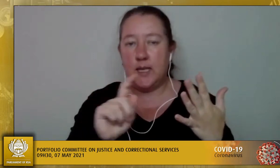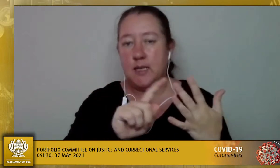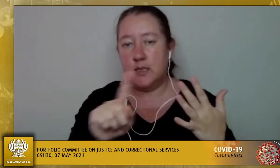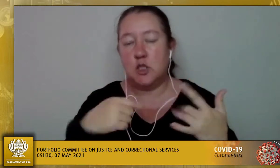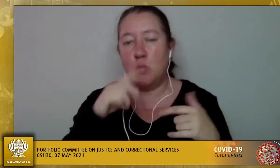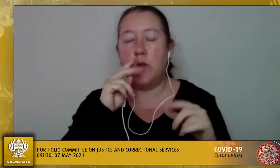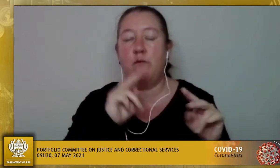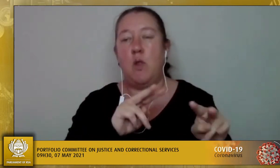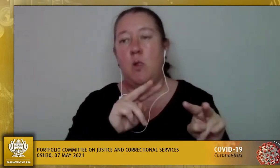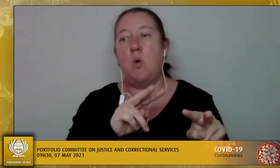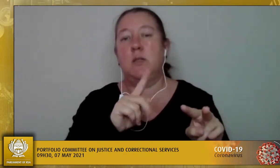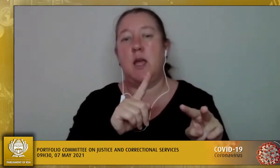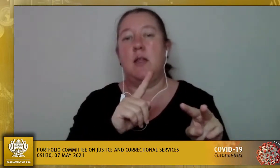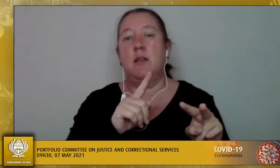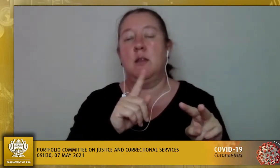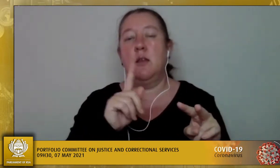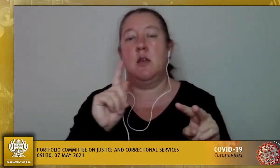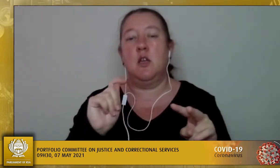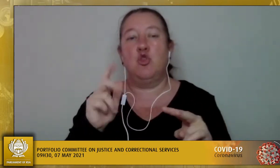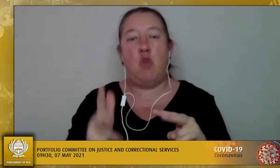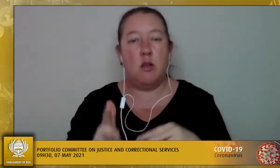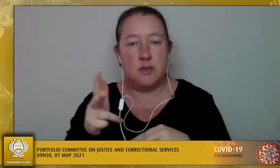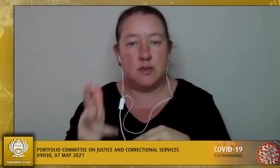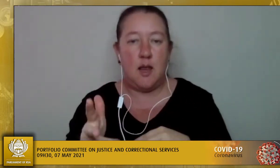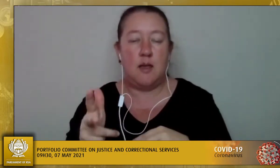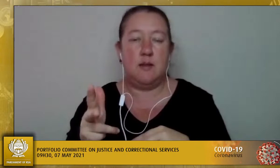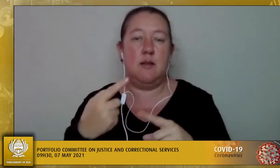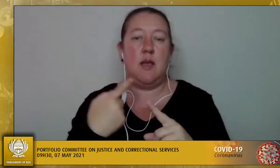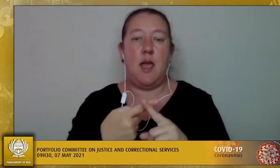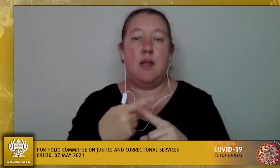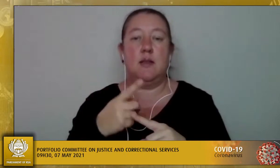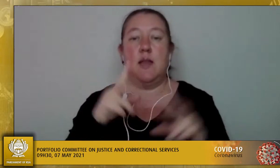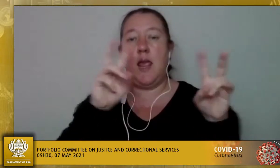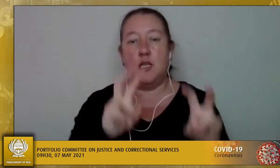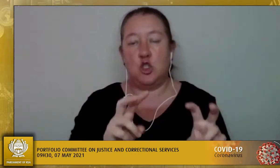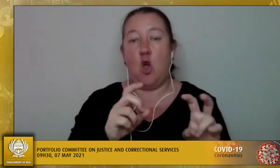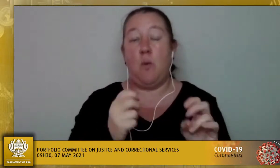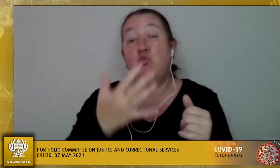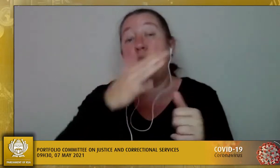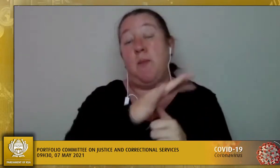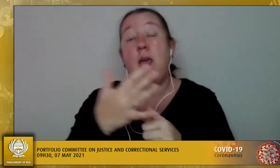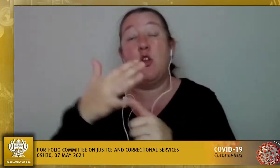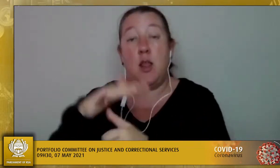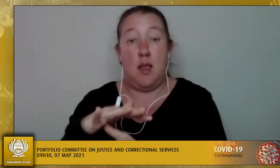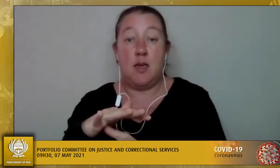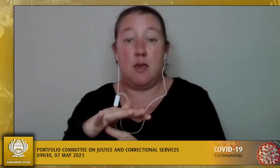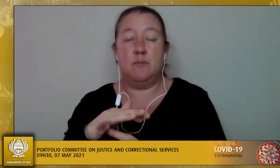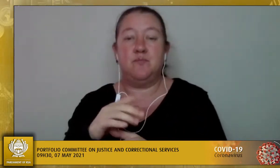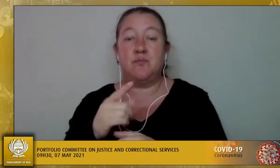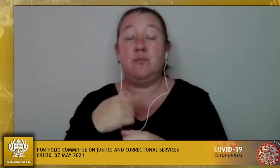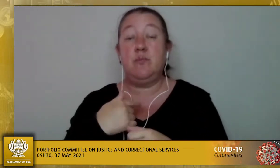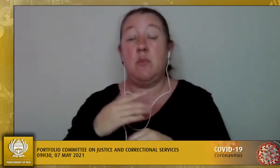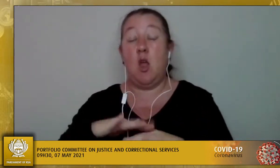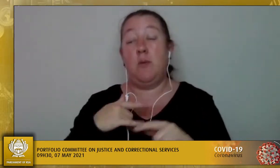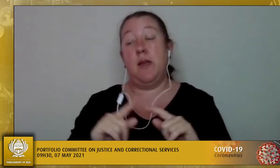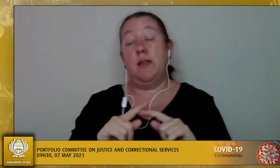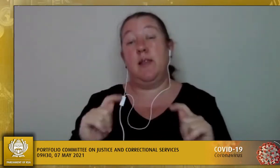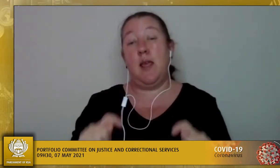looked at transnet and eskom primarily um I have on my